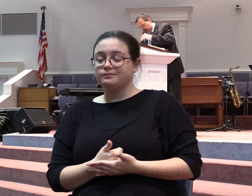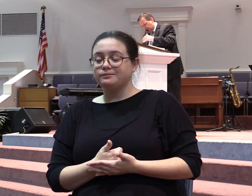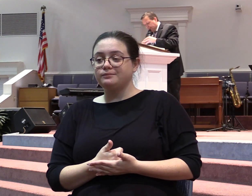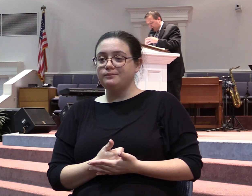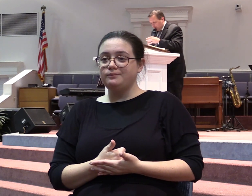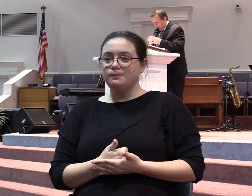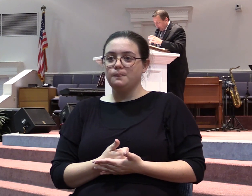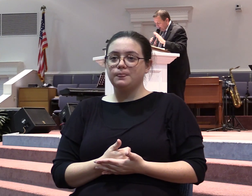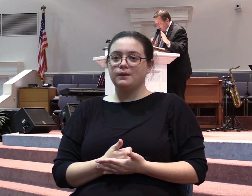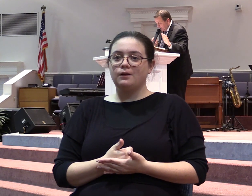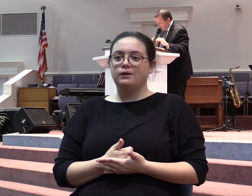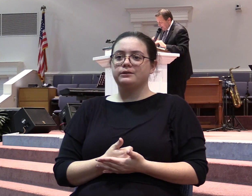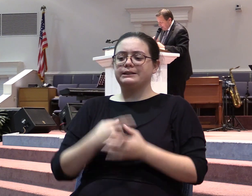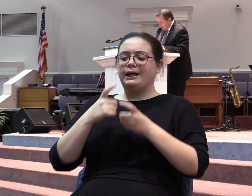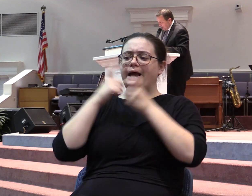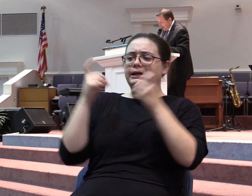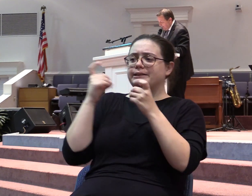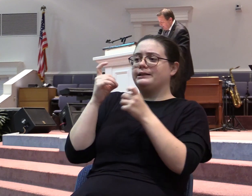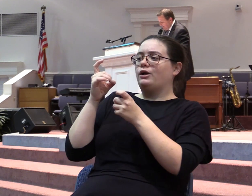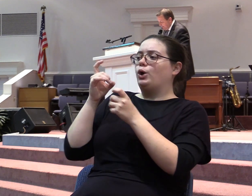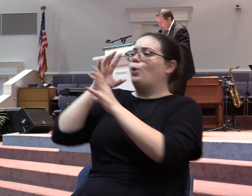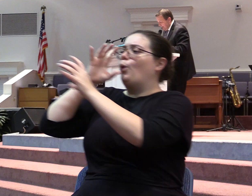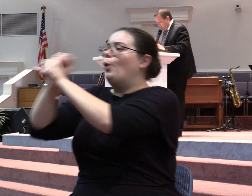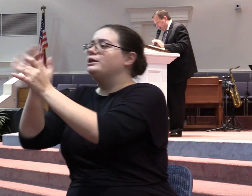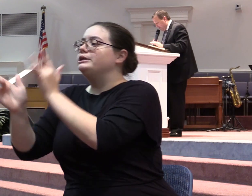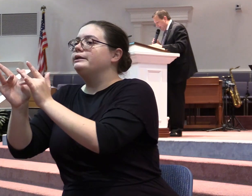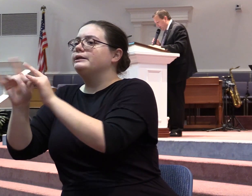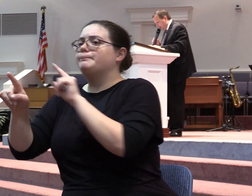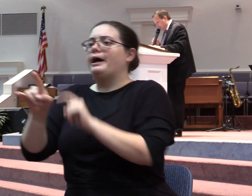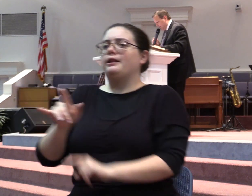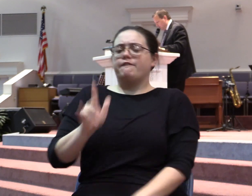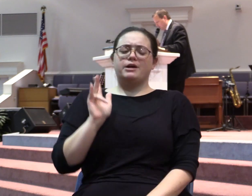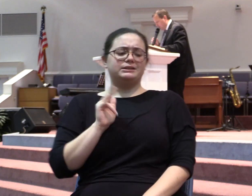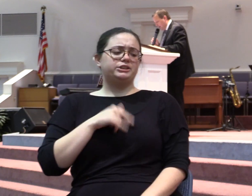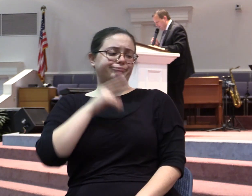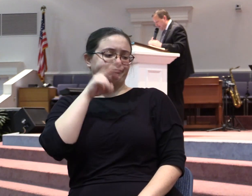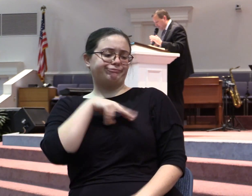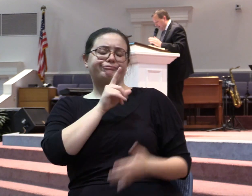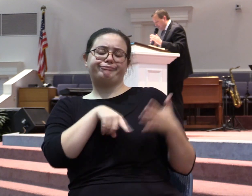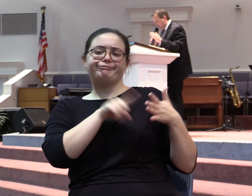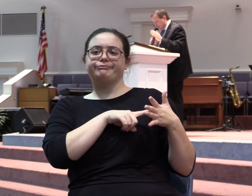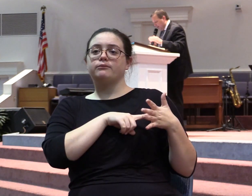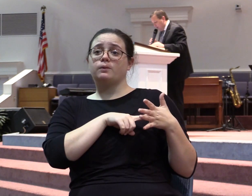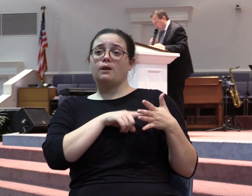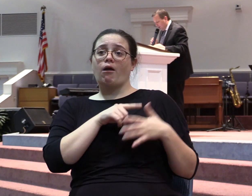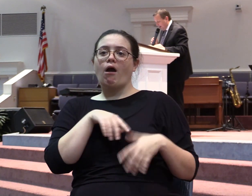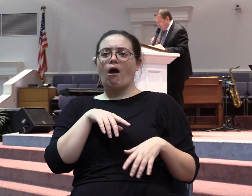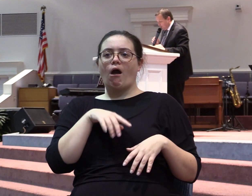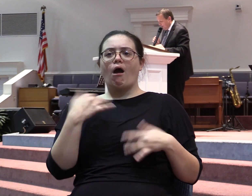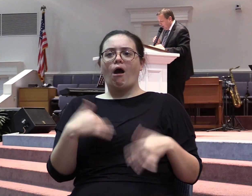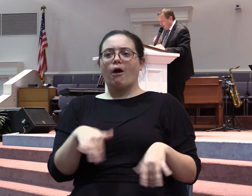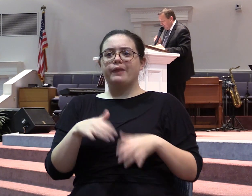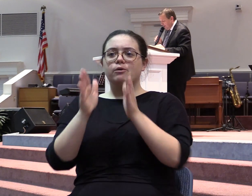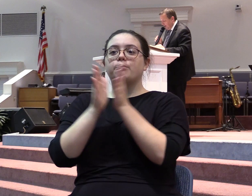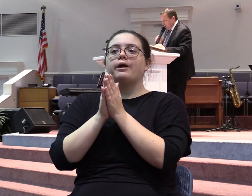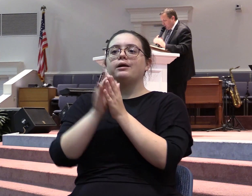Jesus was attracted to him. The Pharisees treated him just the opposite. As a matter of fact, the Pharisees were so messed up, this is how they would pray in Luke